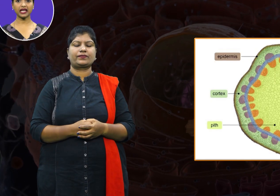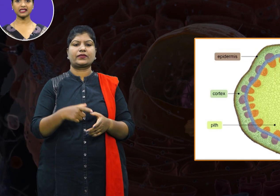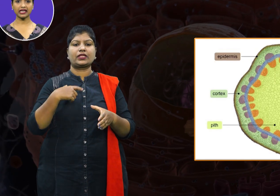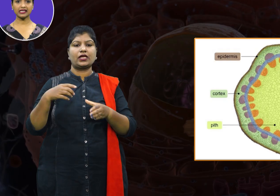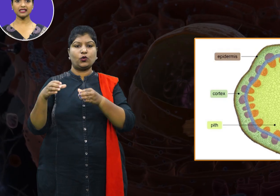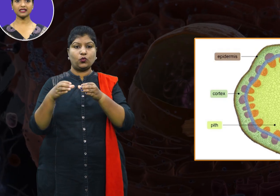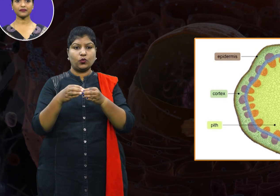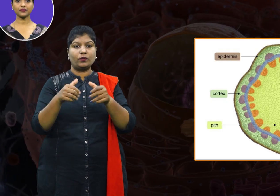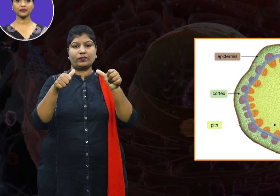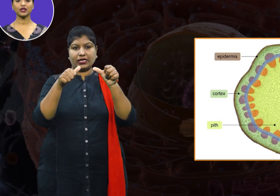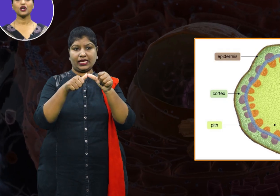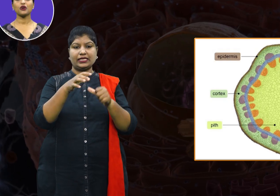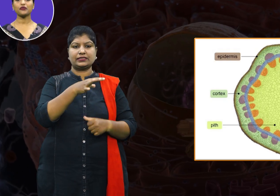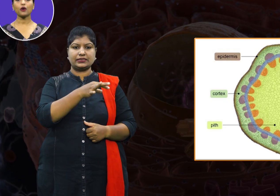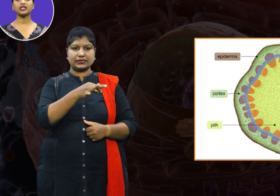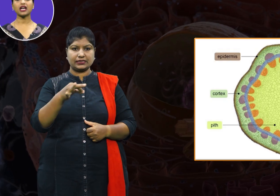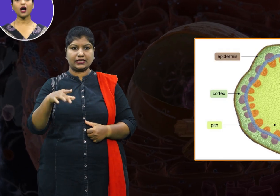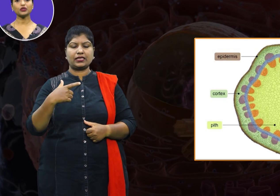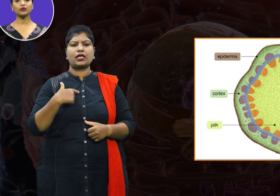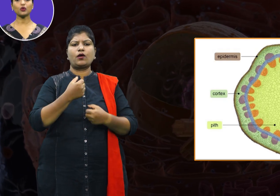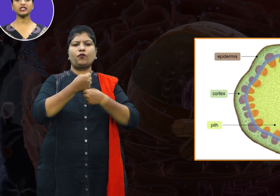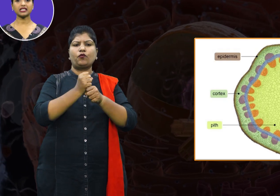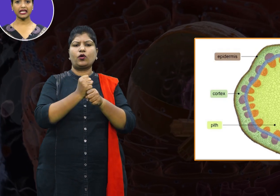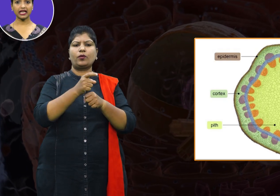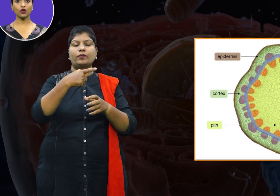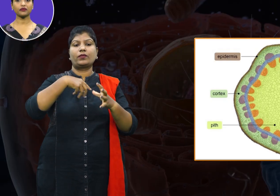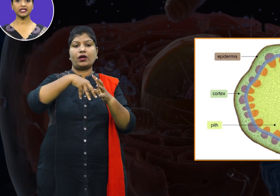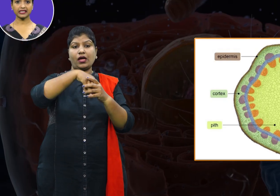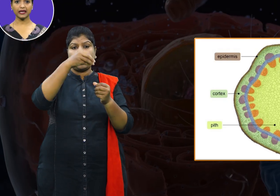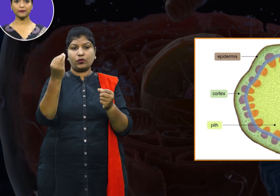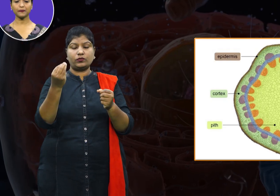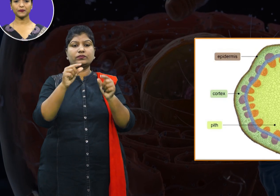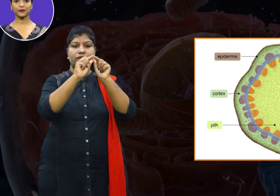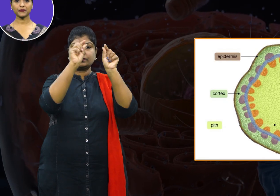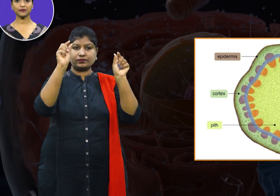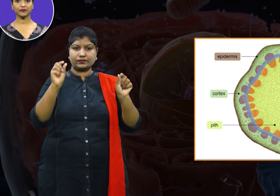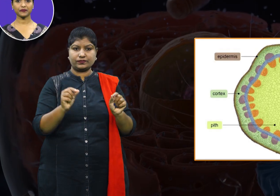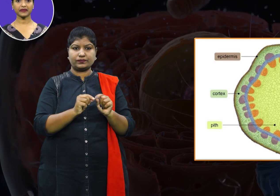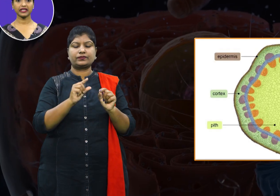Group A cells form the outermost layer of the stem